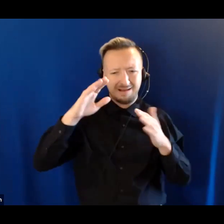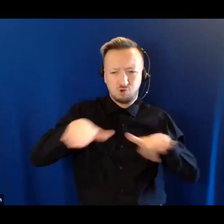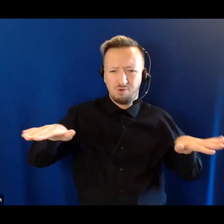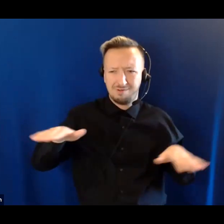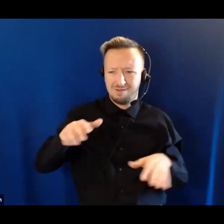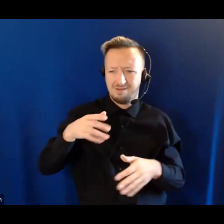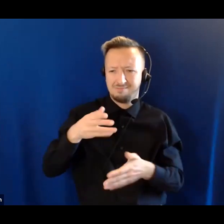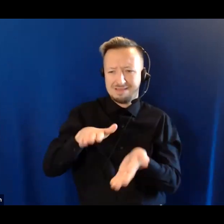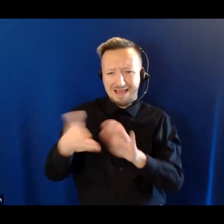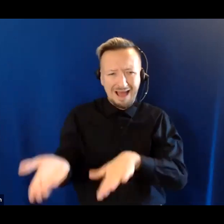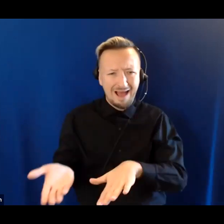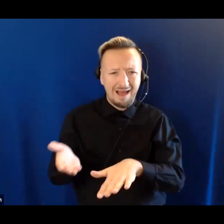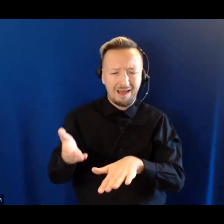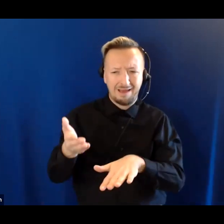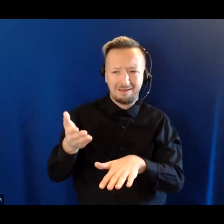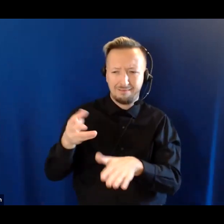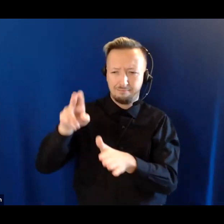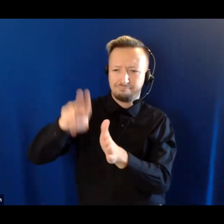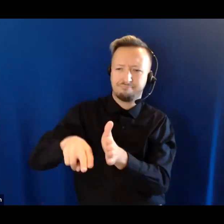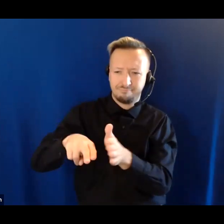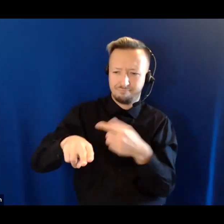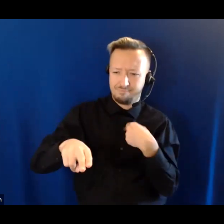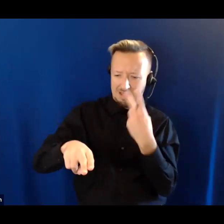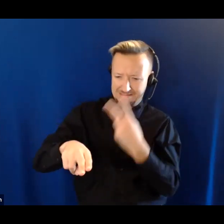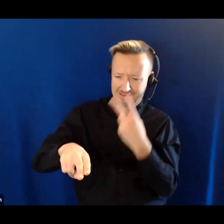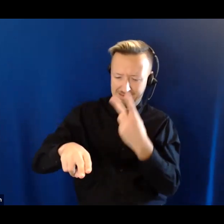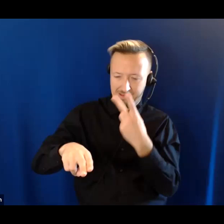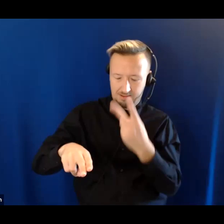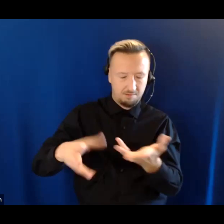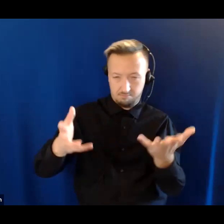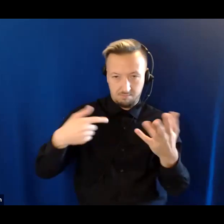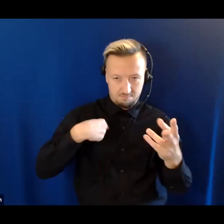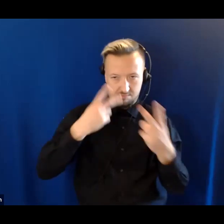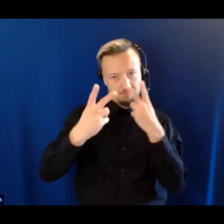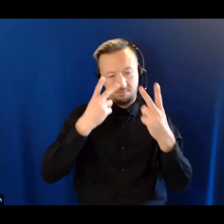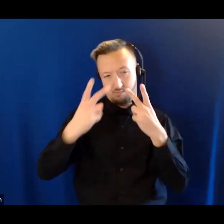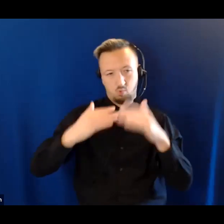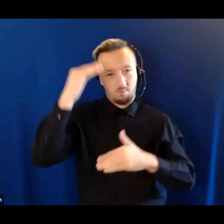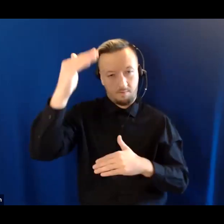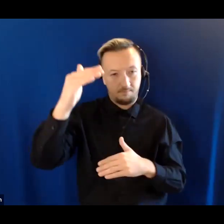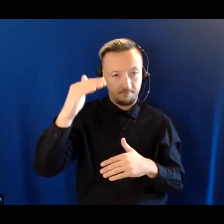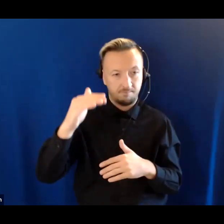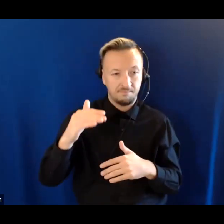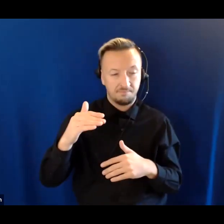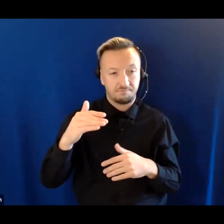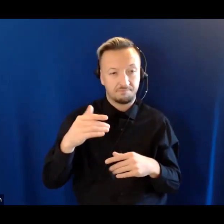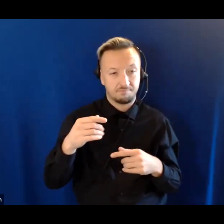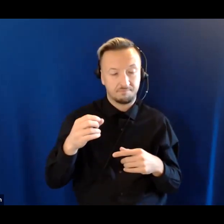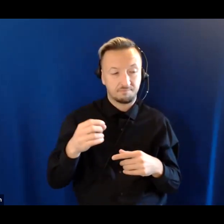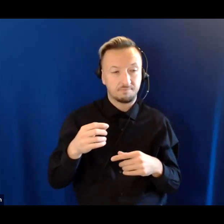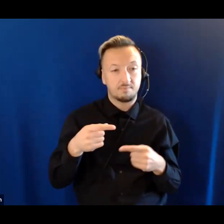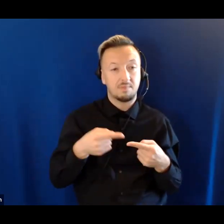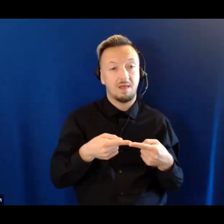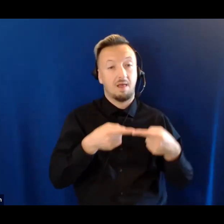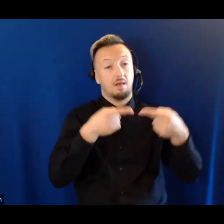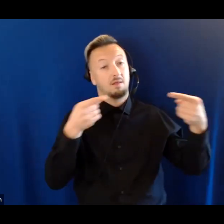is too much. So I say all of that to say that the other side, the people that are not on the side of freedom, are